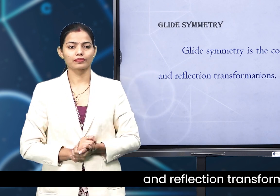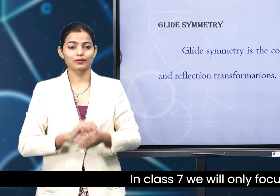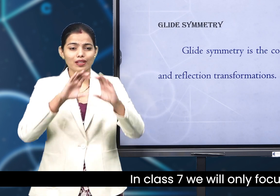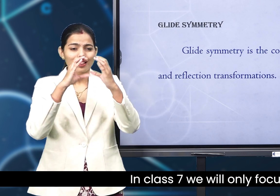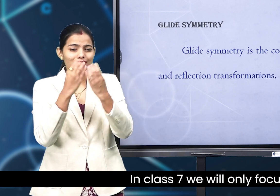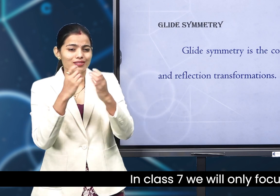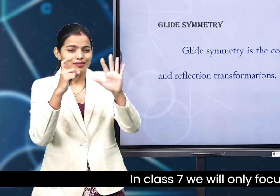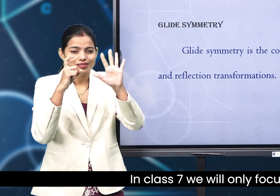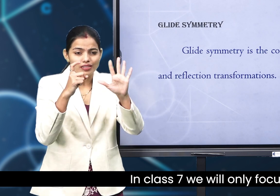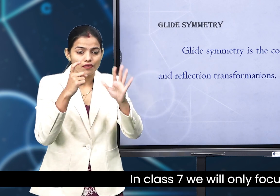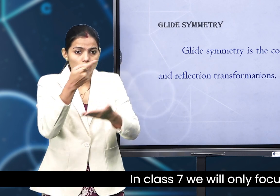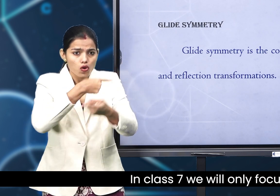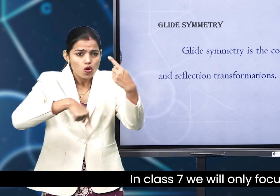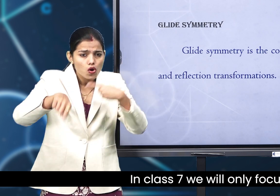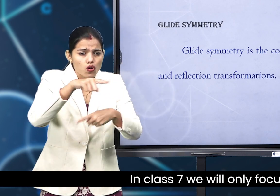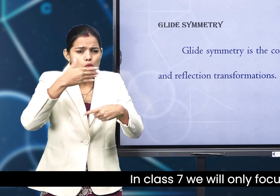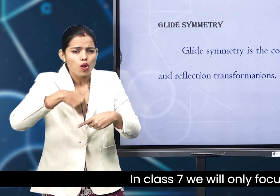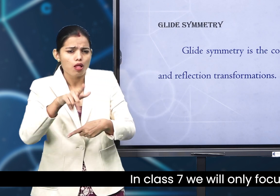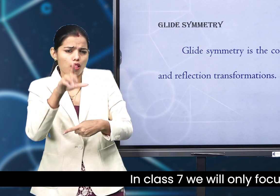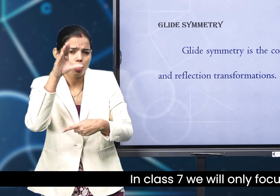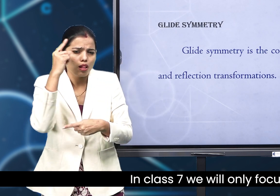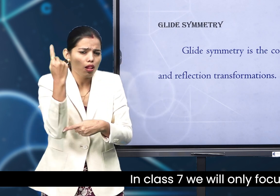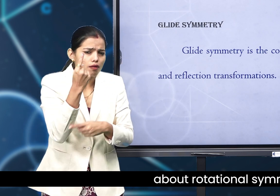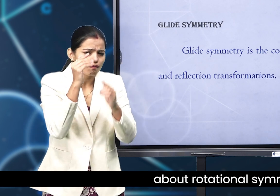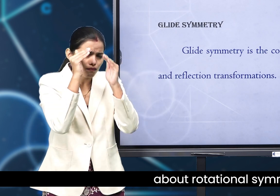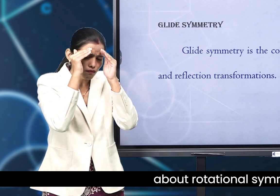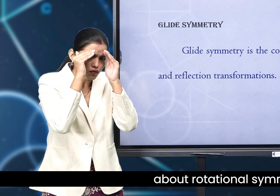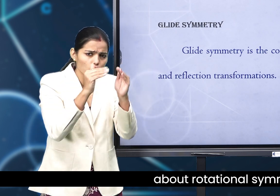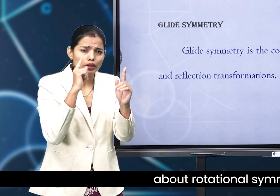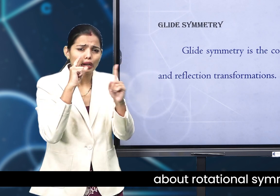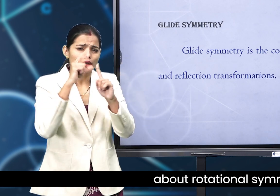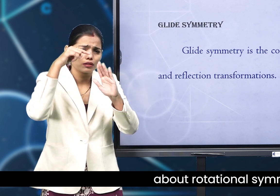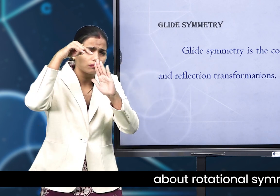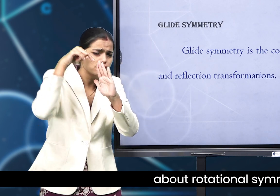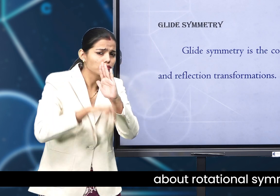In class 7, we will only focus in detail about rotational symmetry.